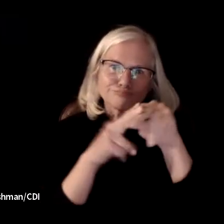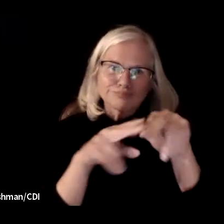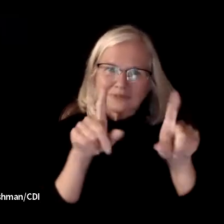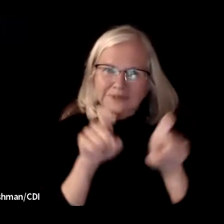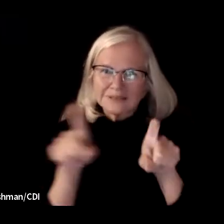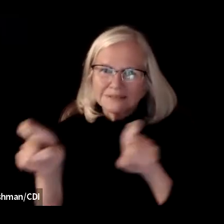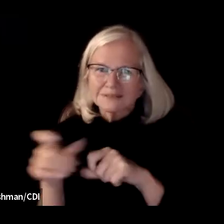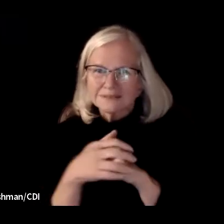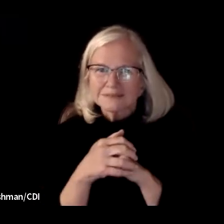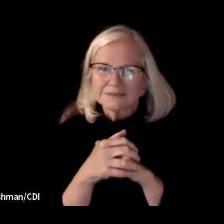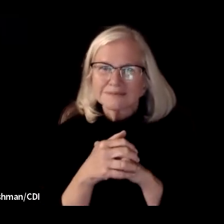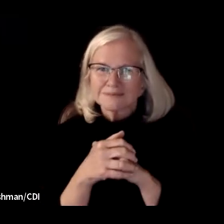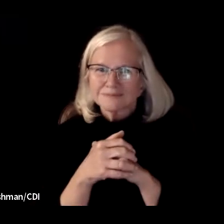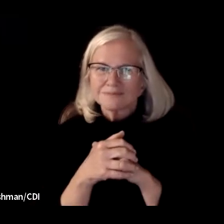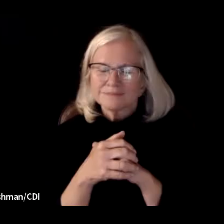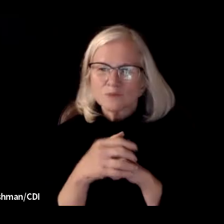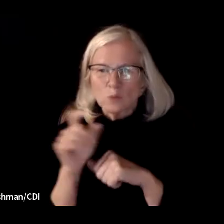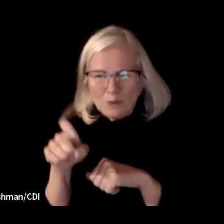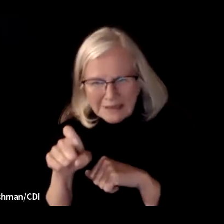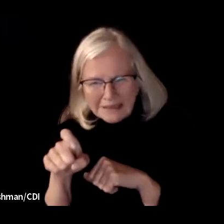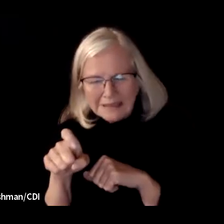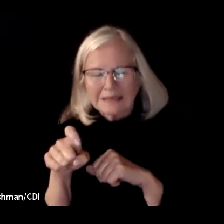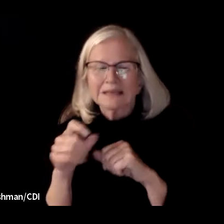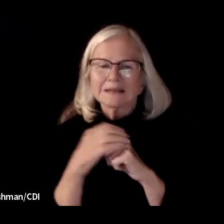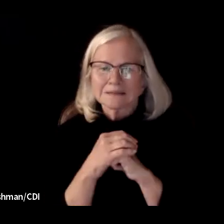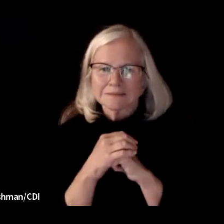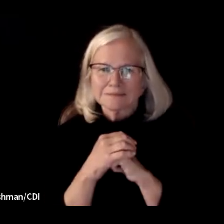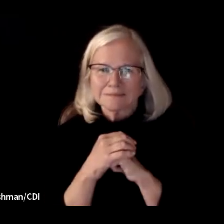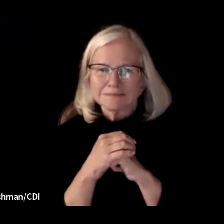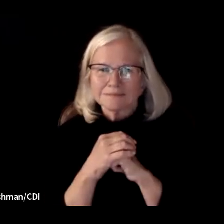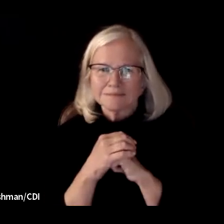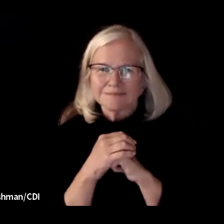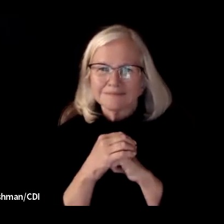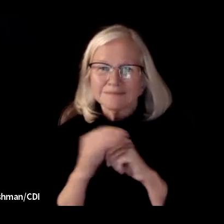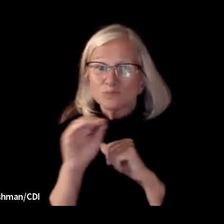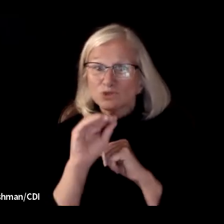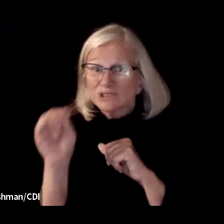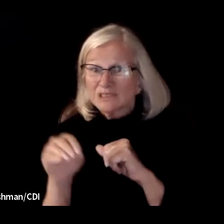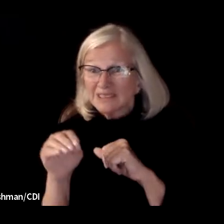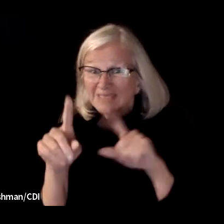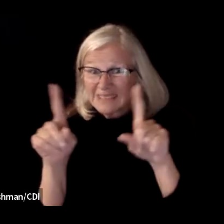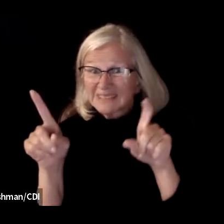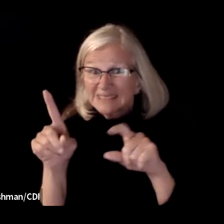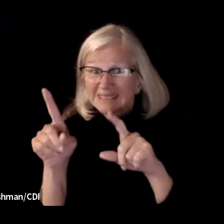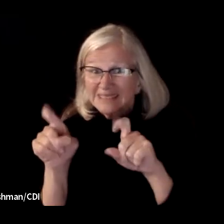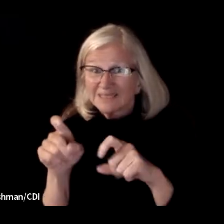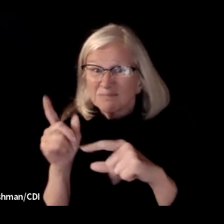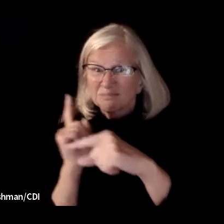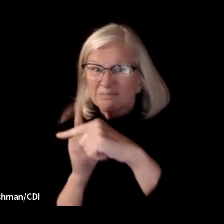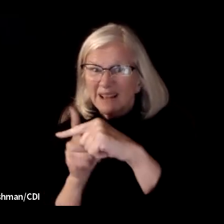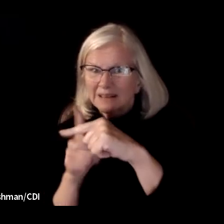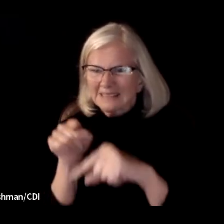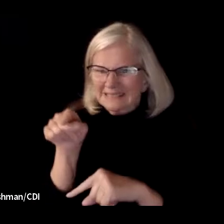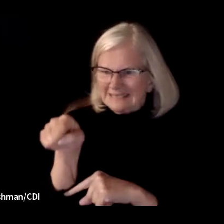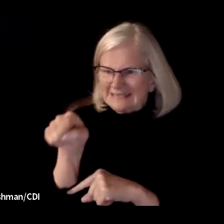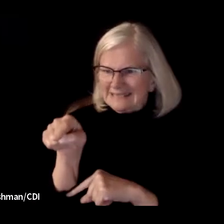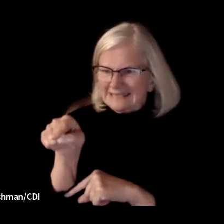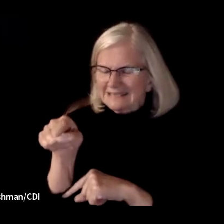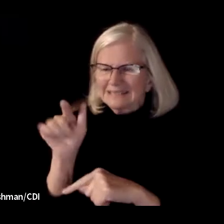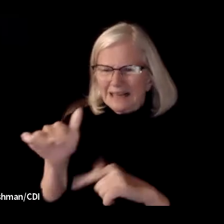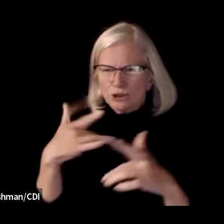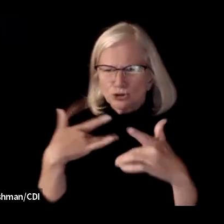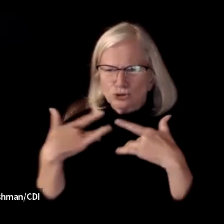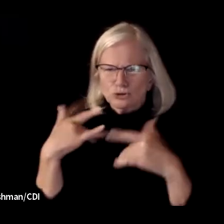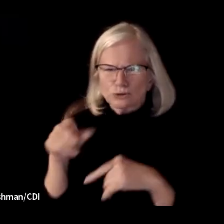It's the percentage of the tests that are positive that's the concern. So I think it's a good